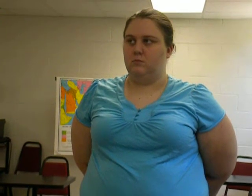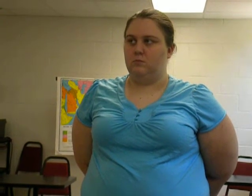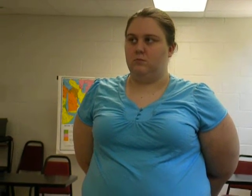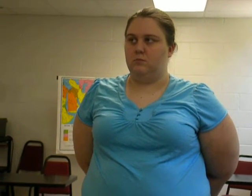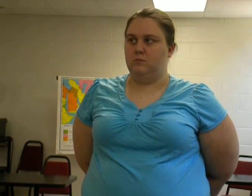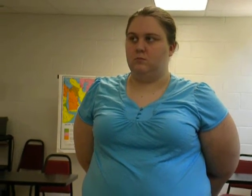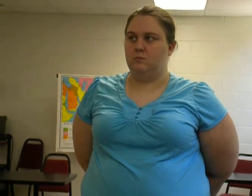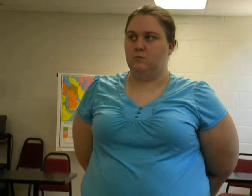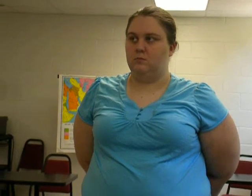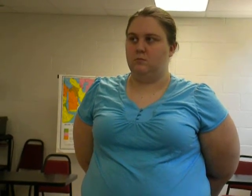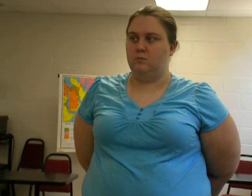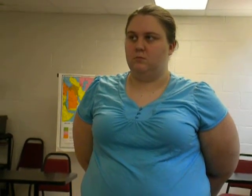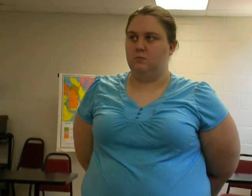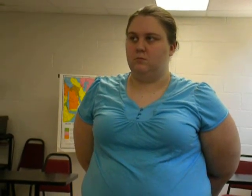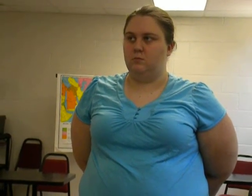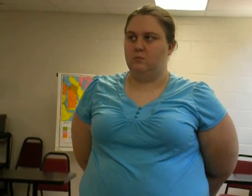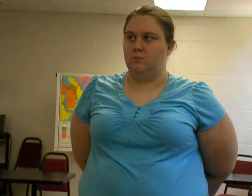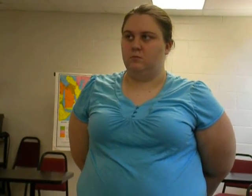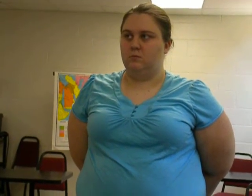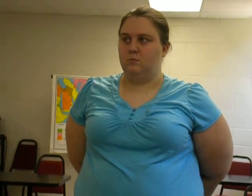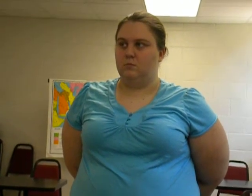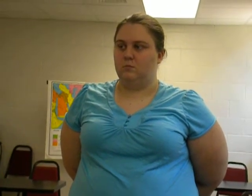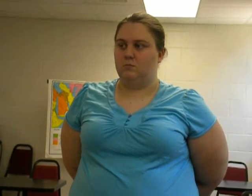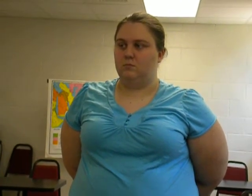get out of playing with Dora the Explorer toys.